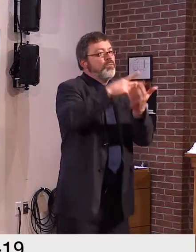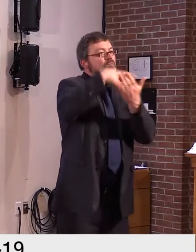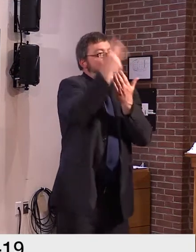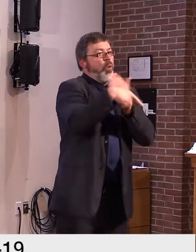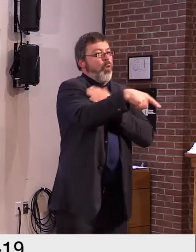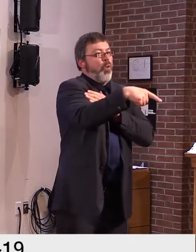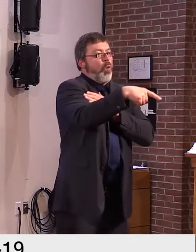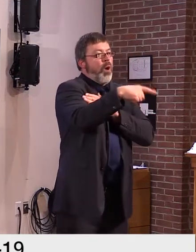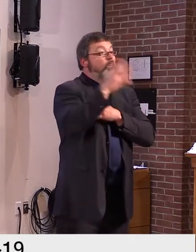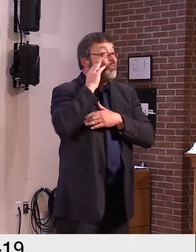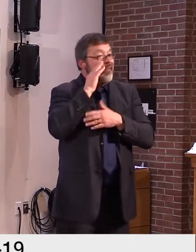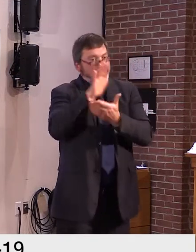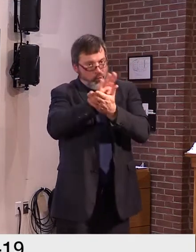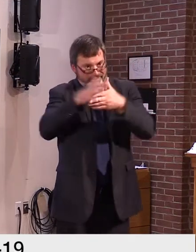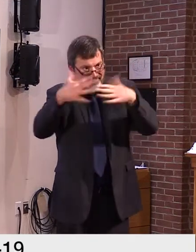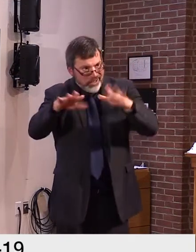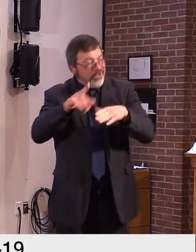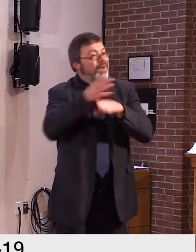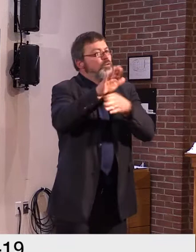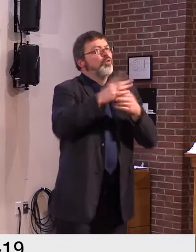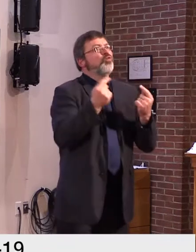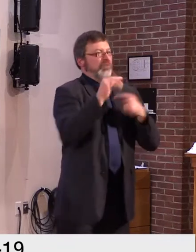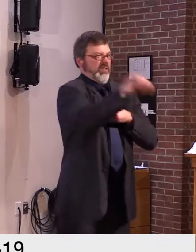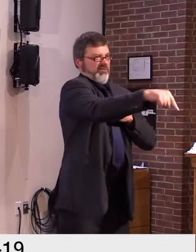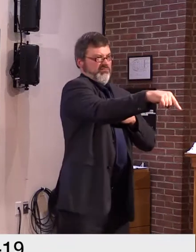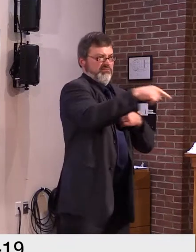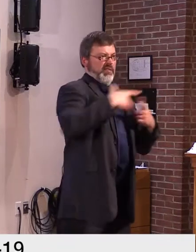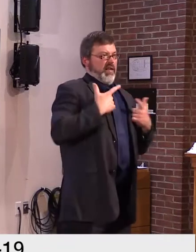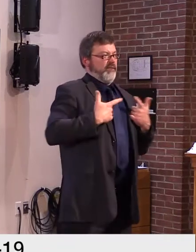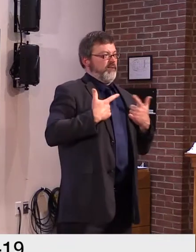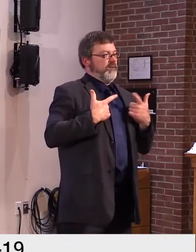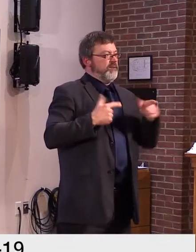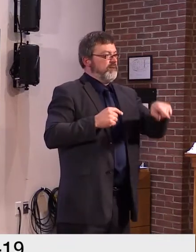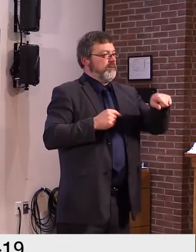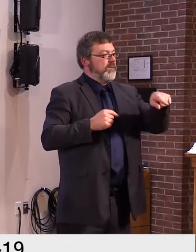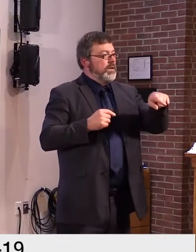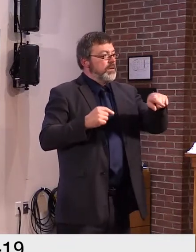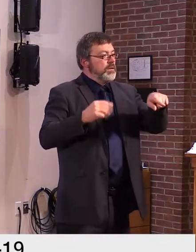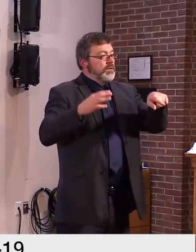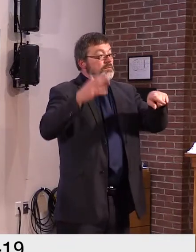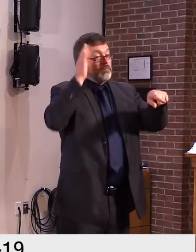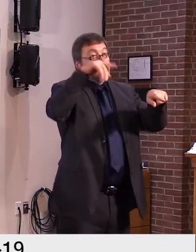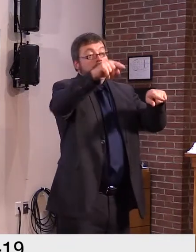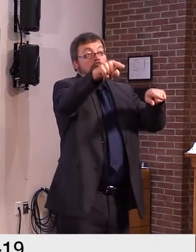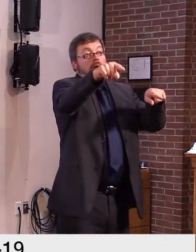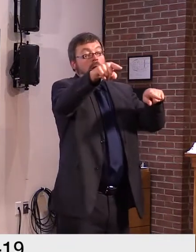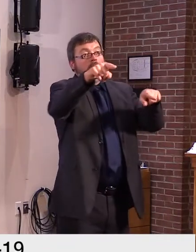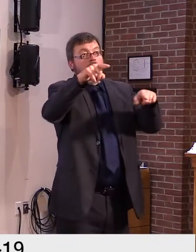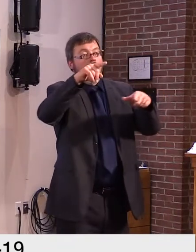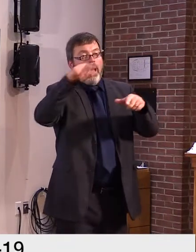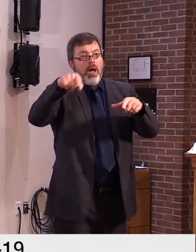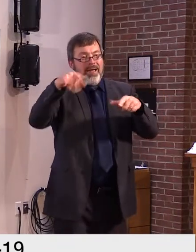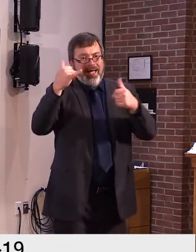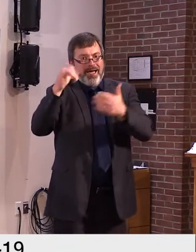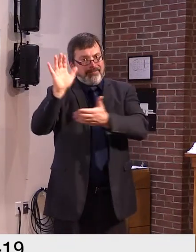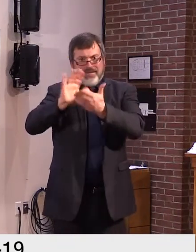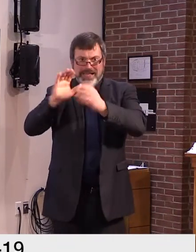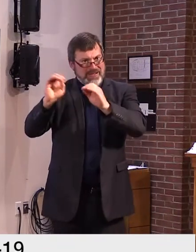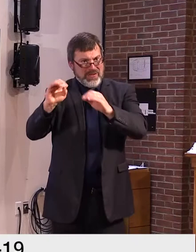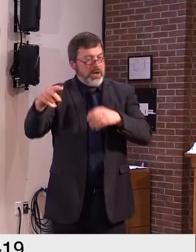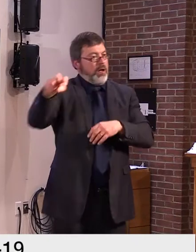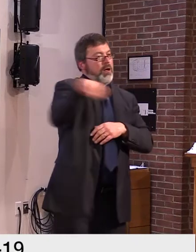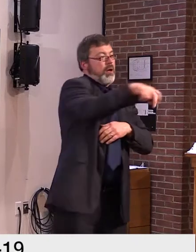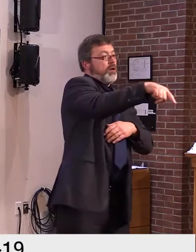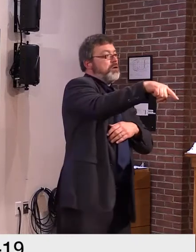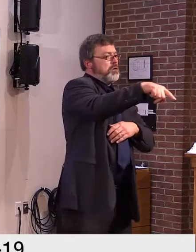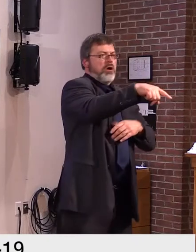those employees for after school, an expanded after-school program, why we wait this out and see how it's going to